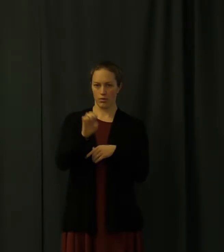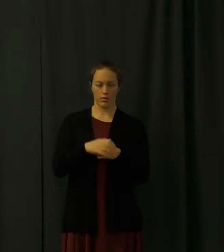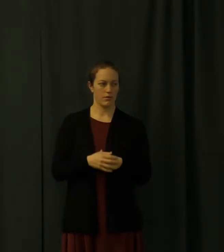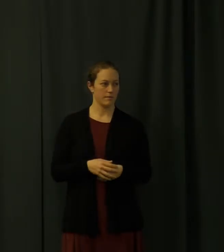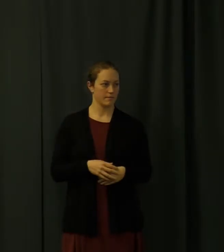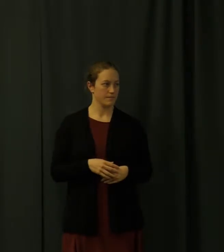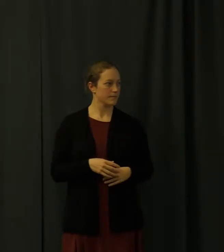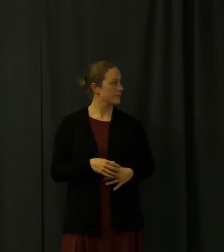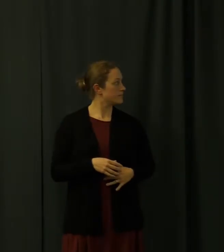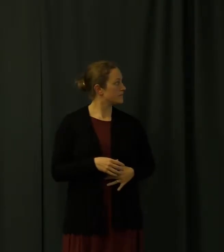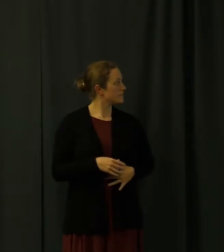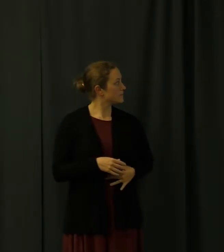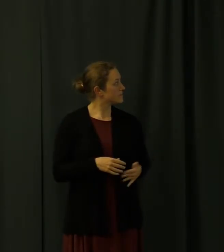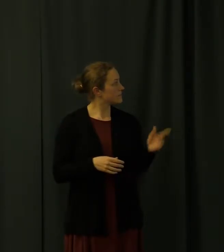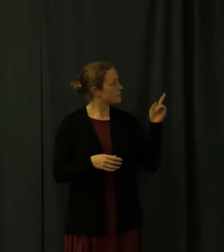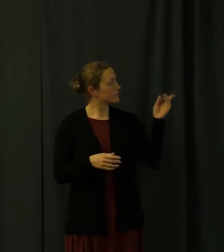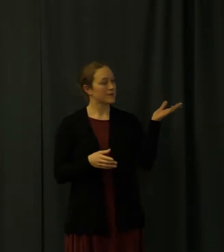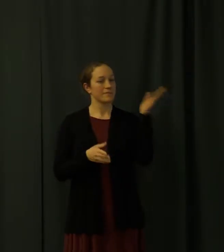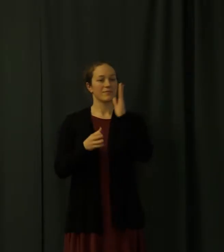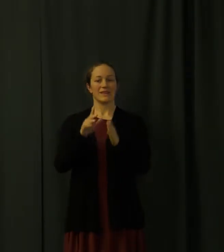This is a text-to-speech reader,